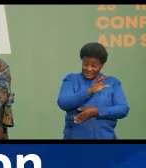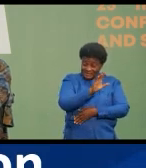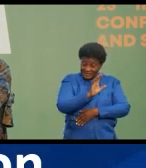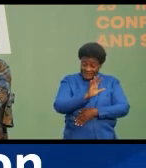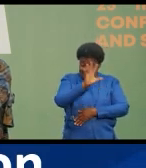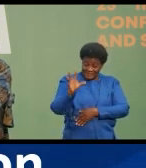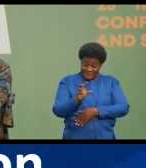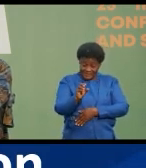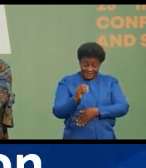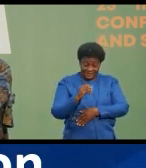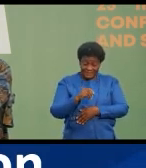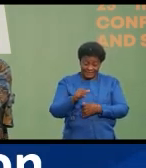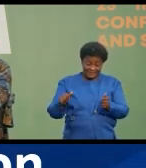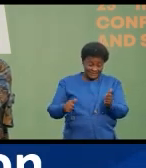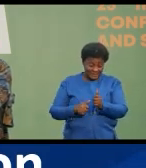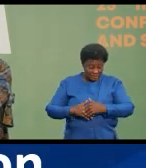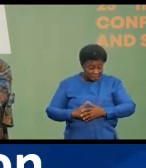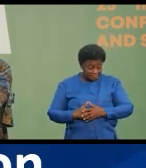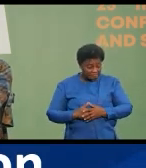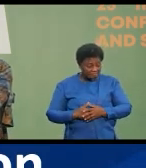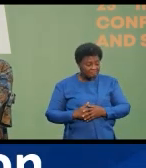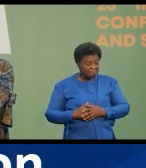is lagging behind.